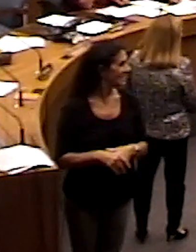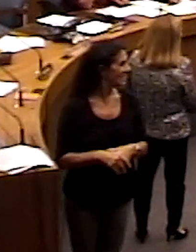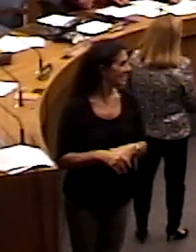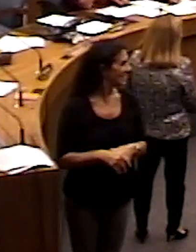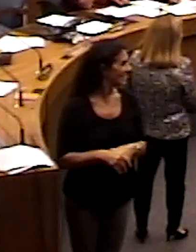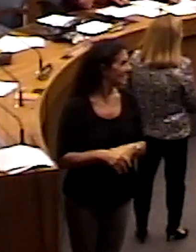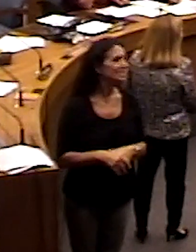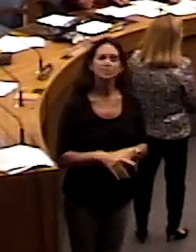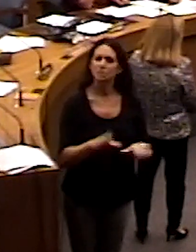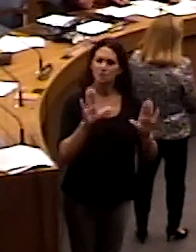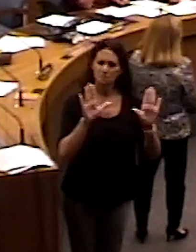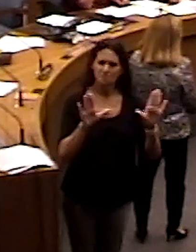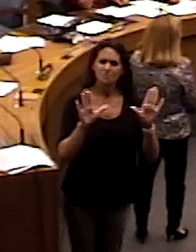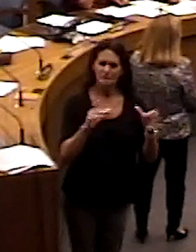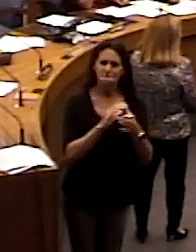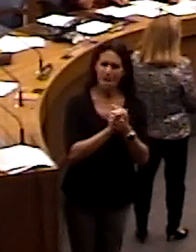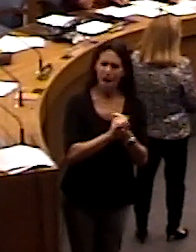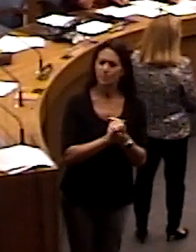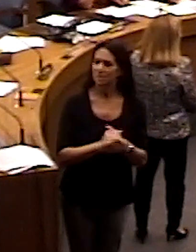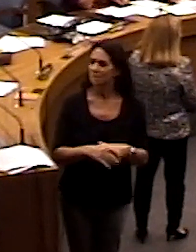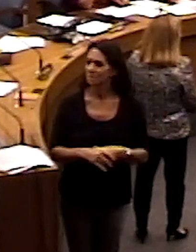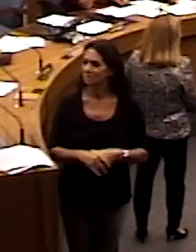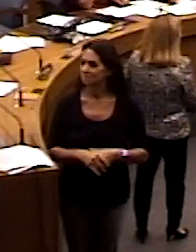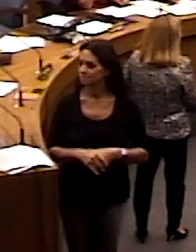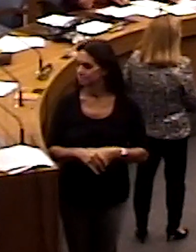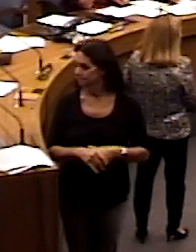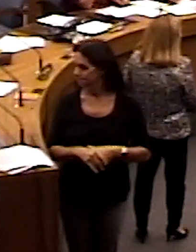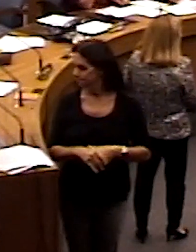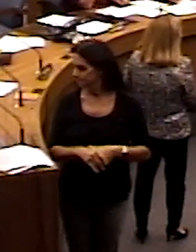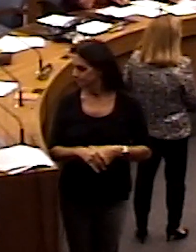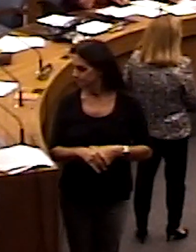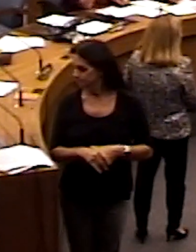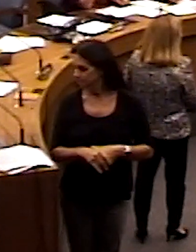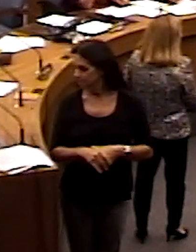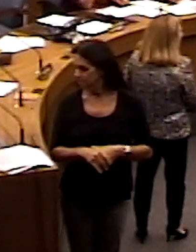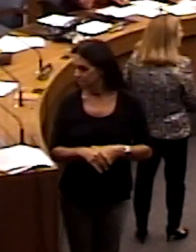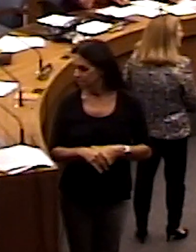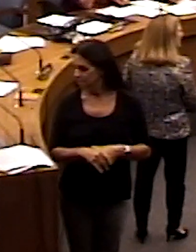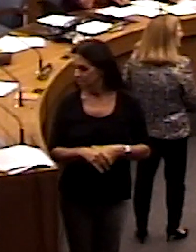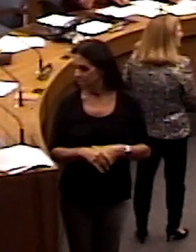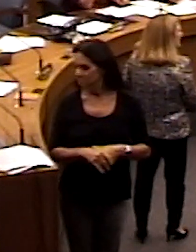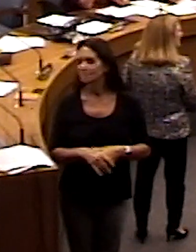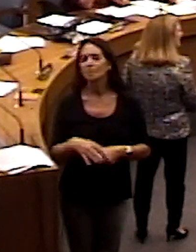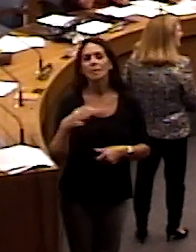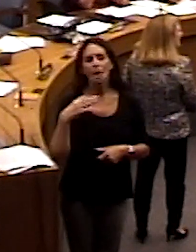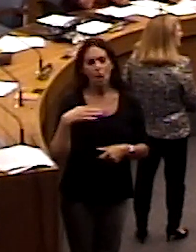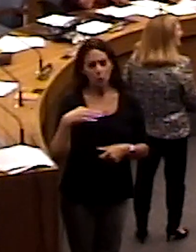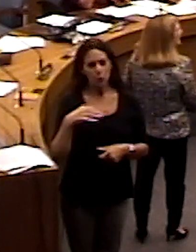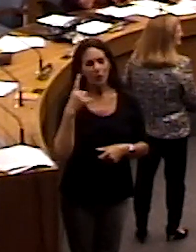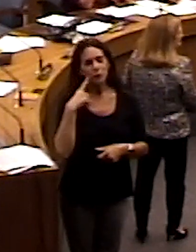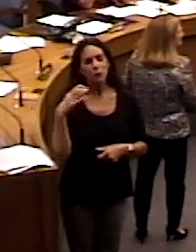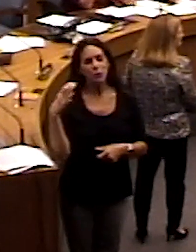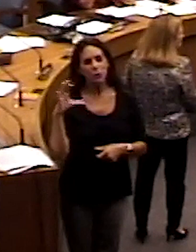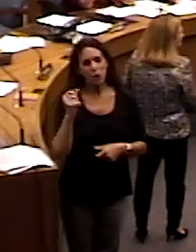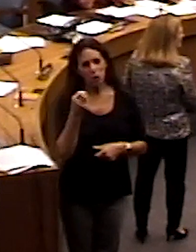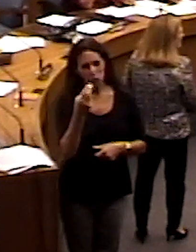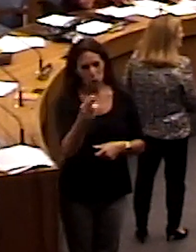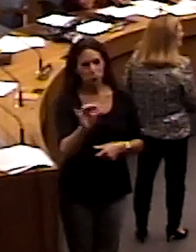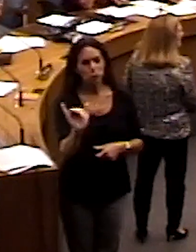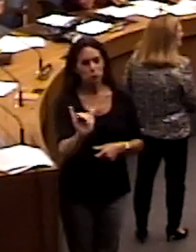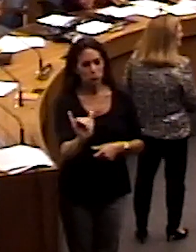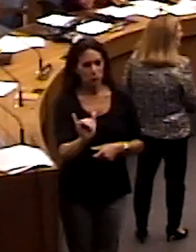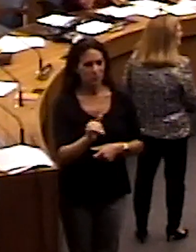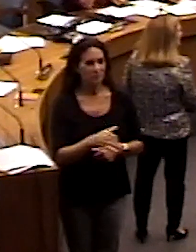That's fabulous. Yeah. Somebody taught him how to throw clams. Well, you know, bring a lot of credit to his coach. Absolutely. Come up.